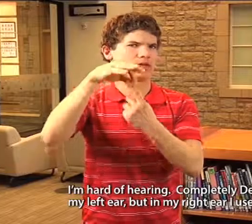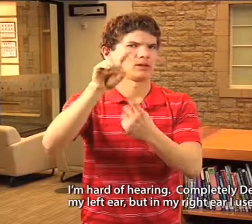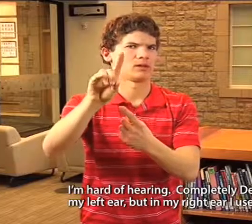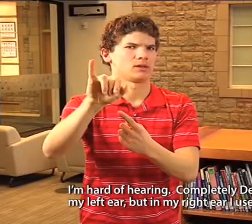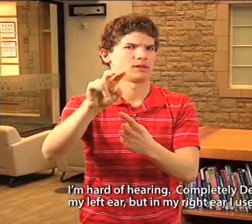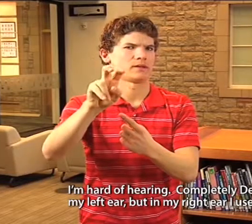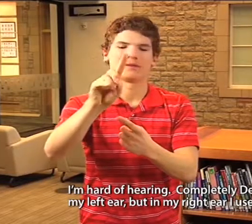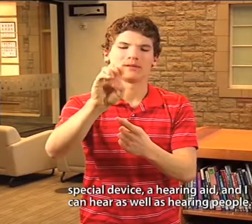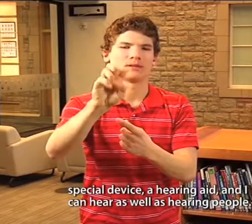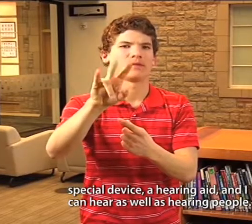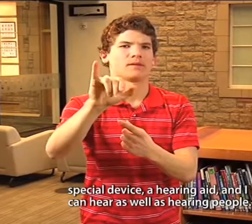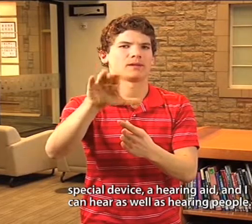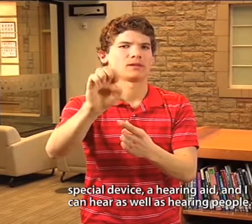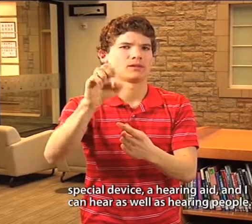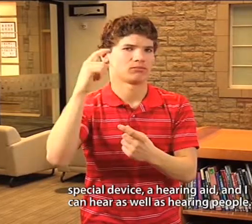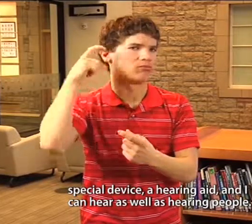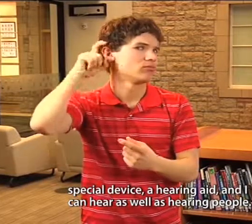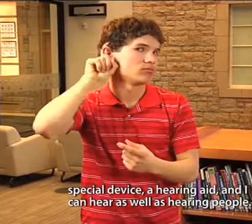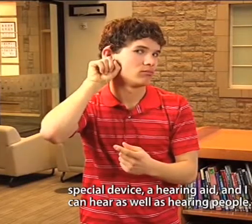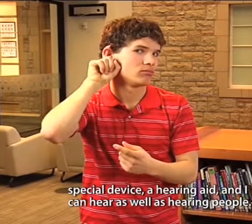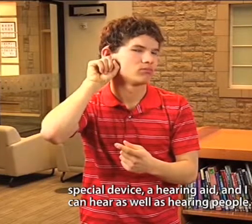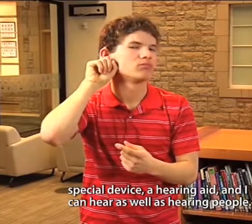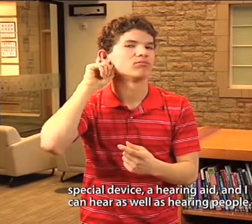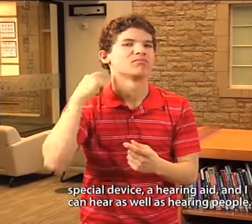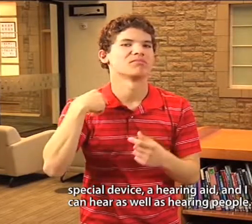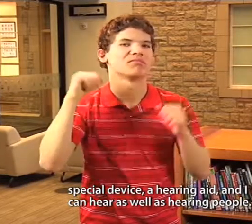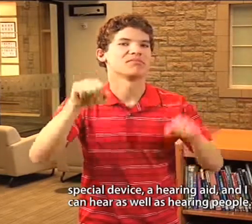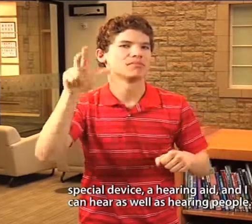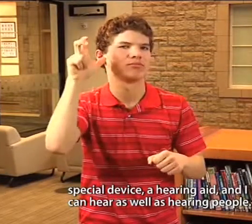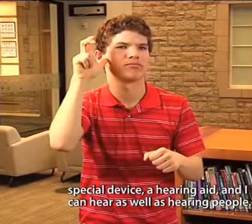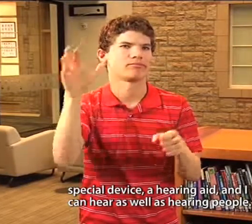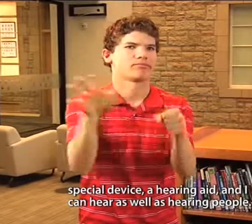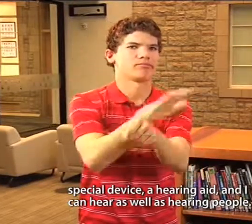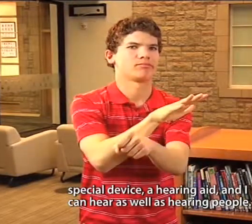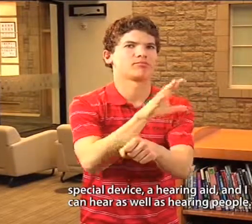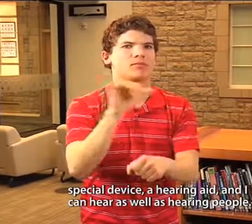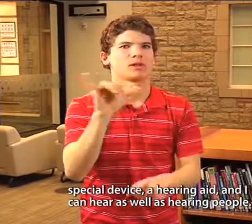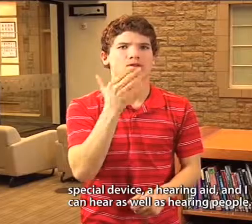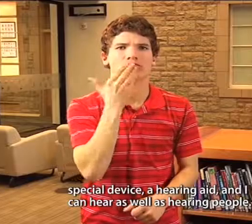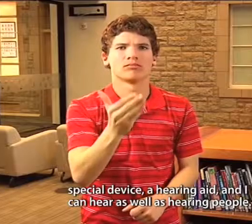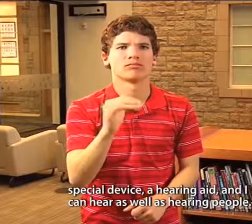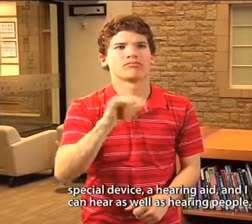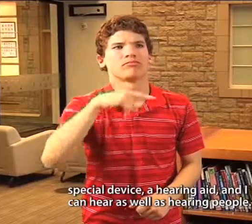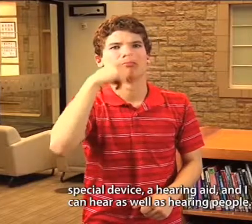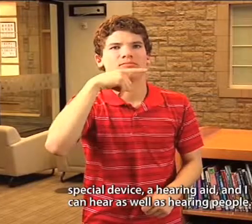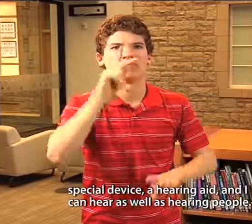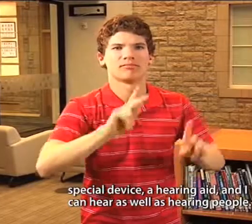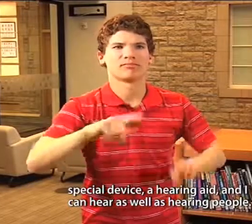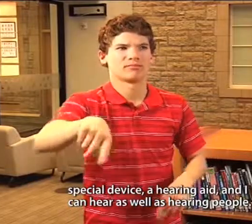ear, I use a special device, a hearing aid. And I can hear as well as hearing people.